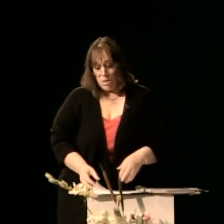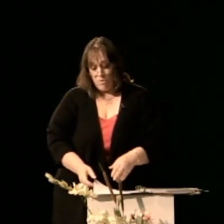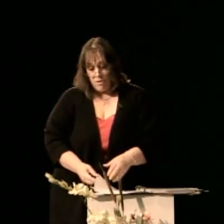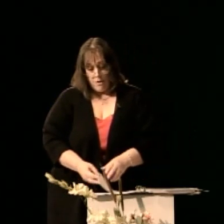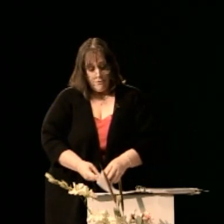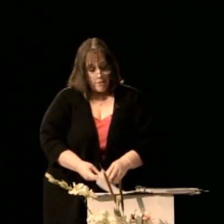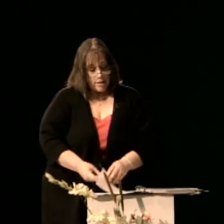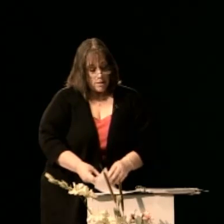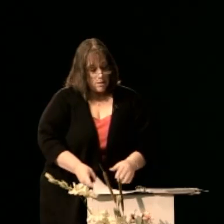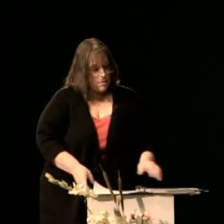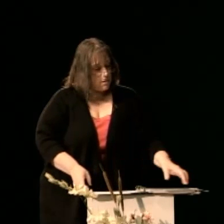our phrases.